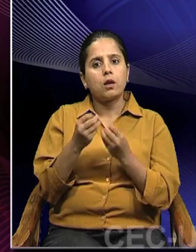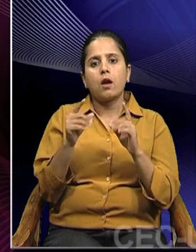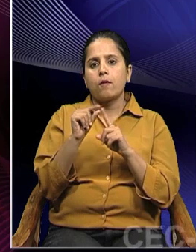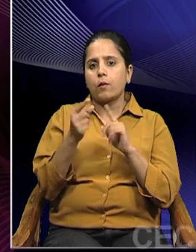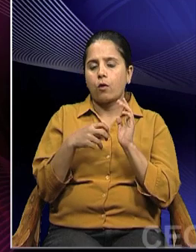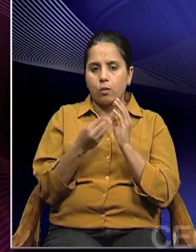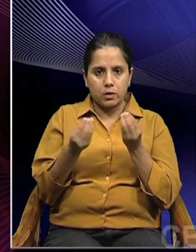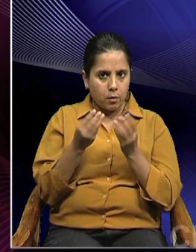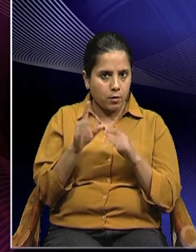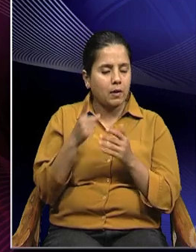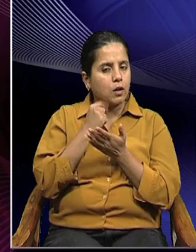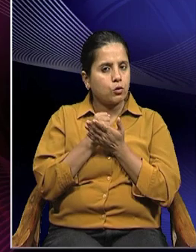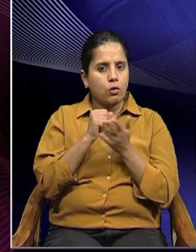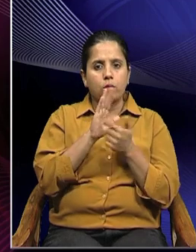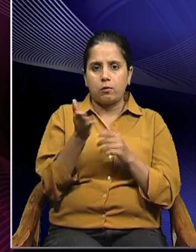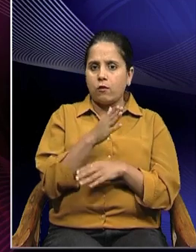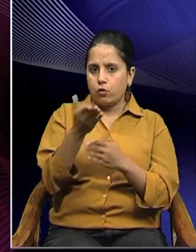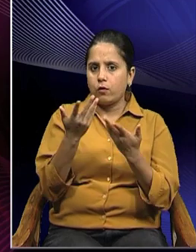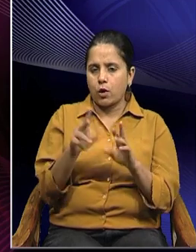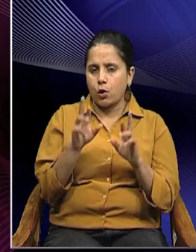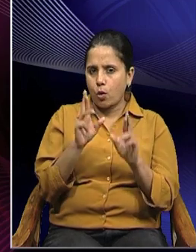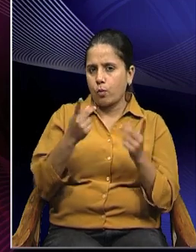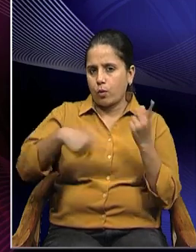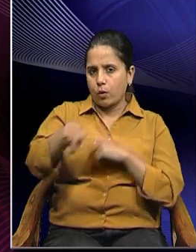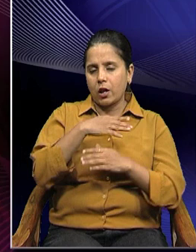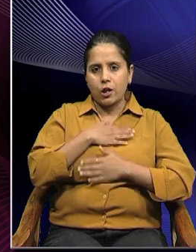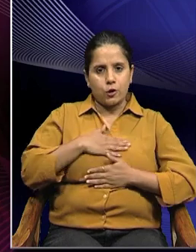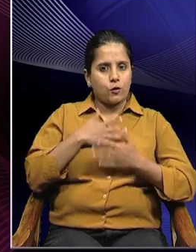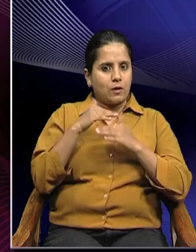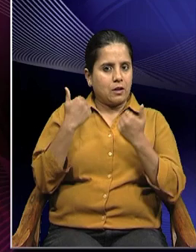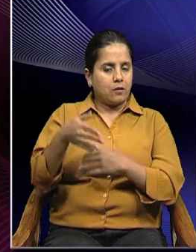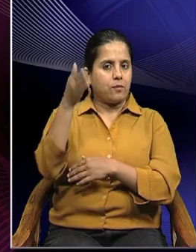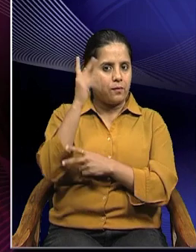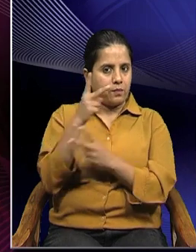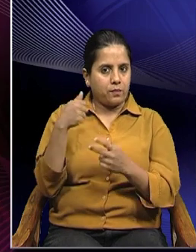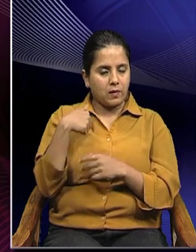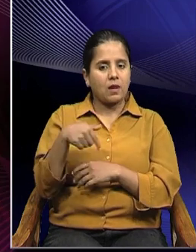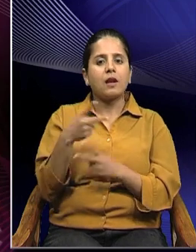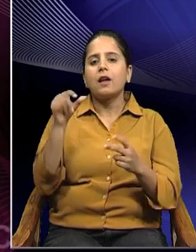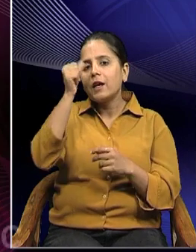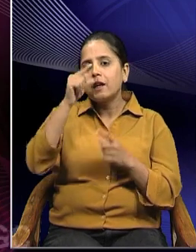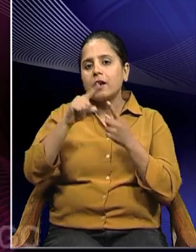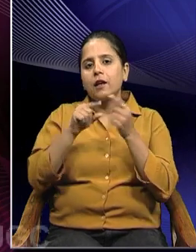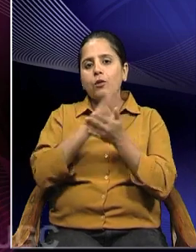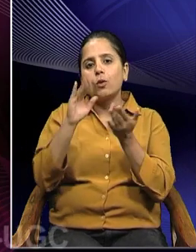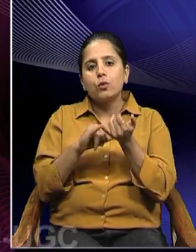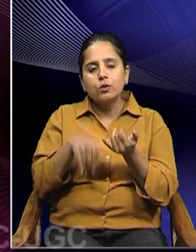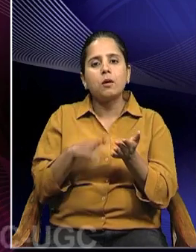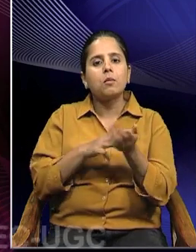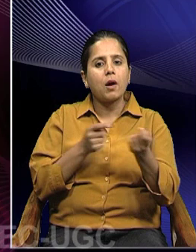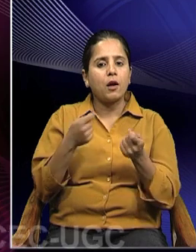some of them I tried to present before you. I hope you must have enjoyed this segment of my lectures on Indian ethos in management.